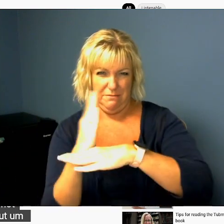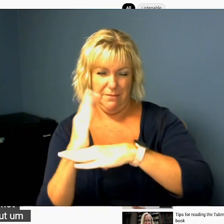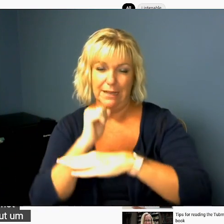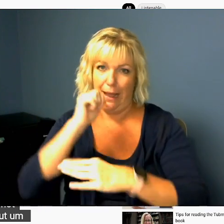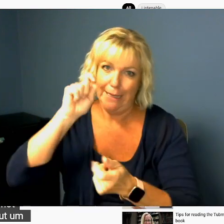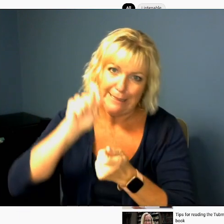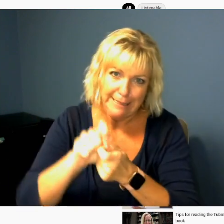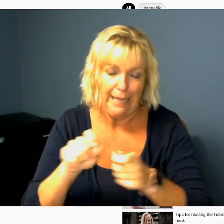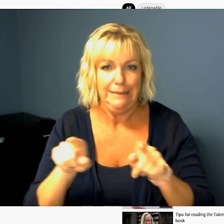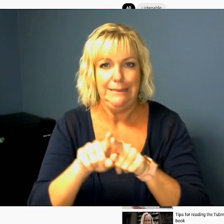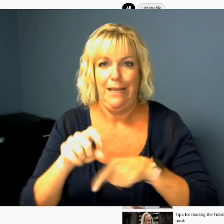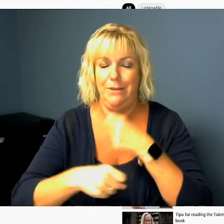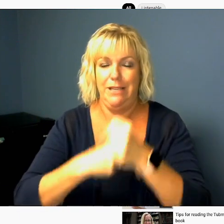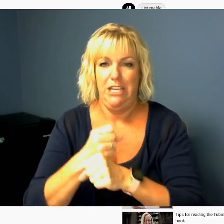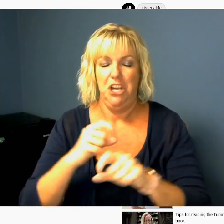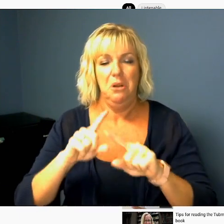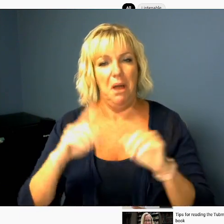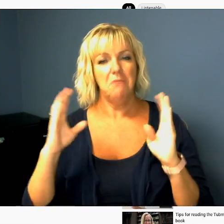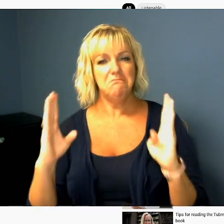but